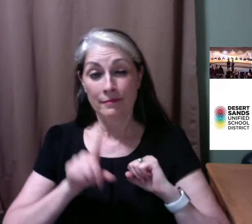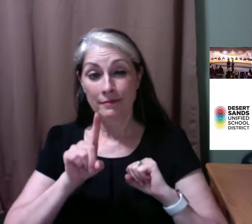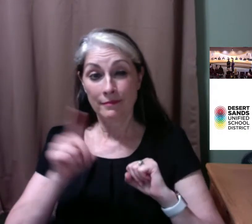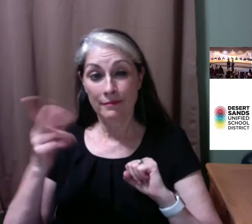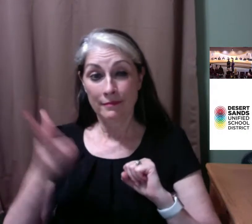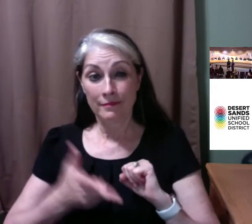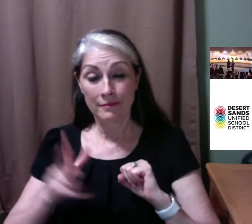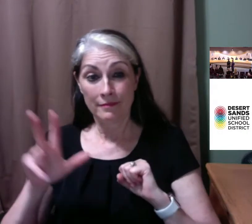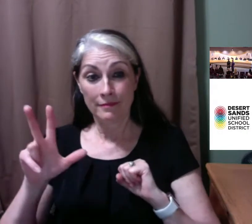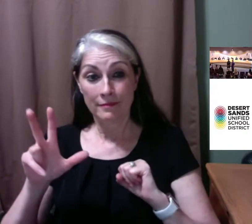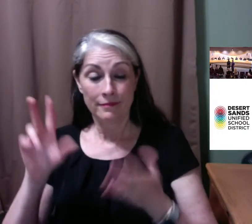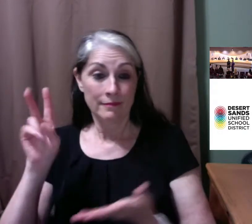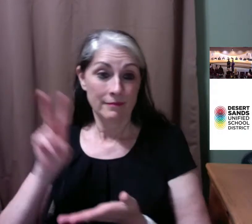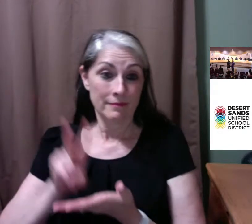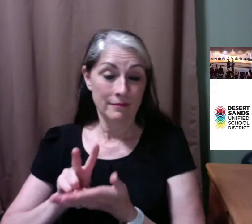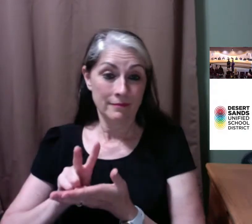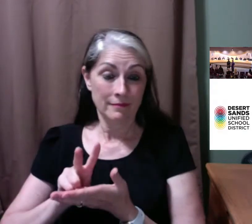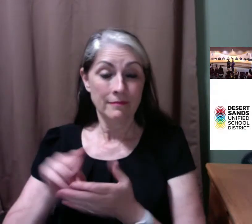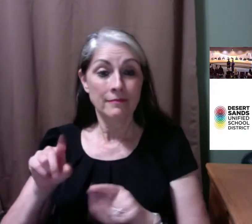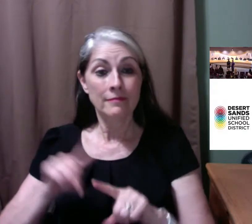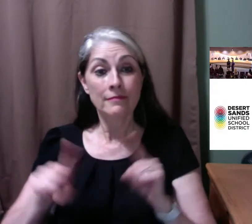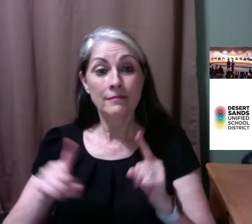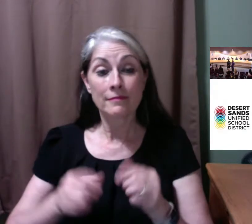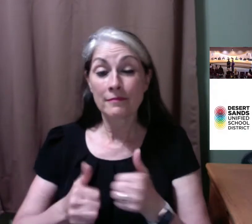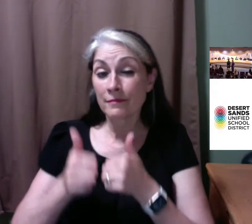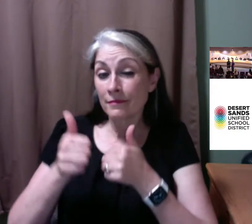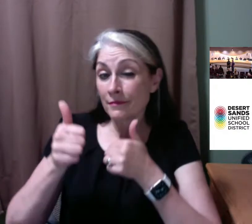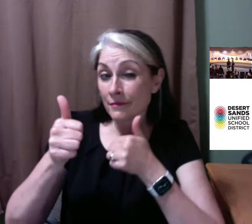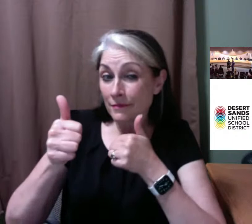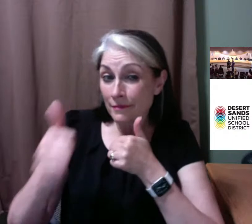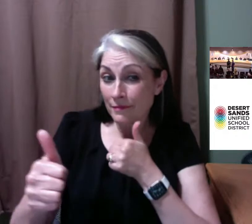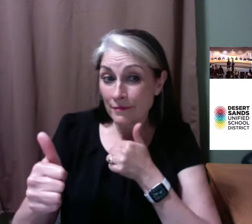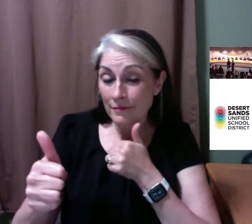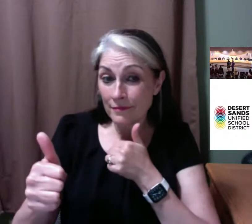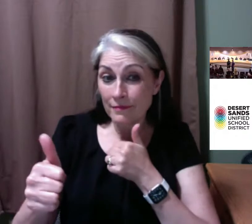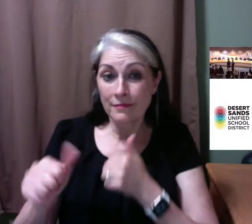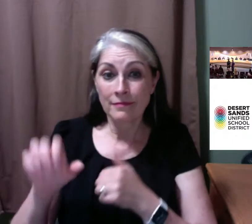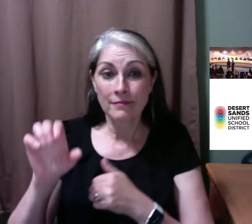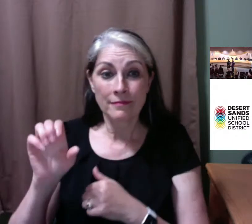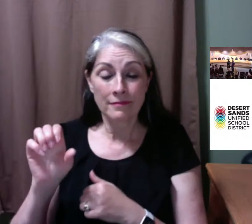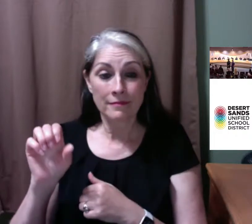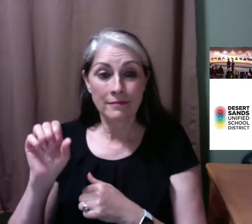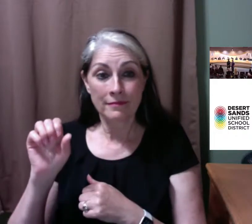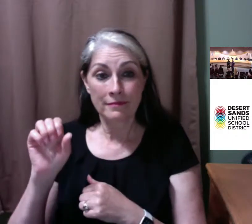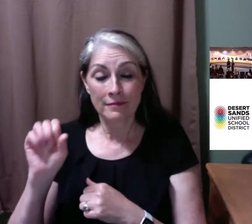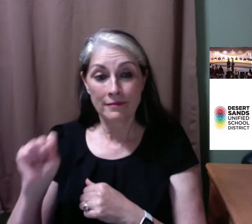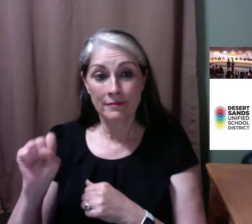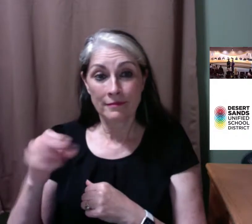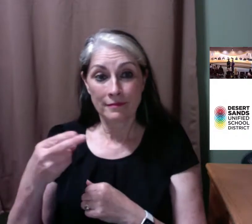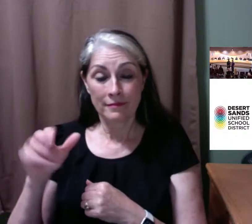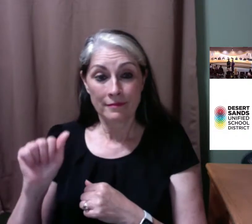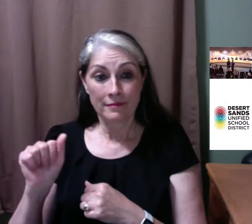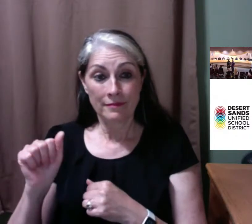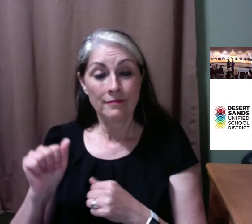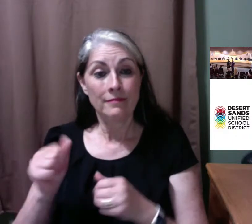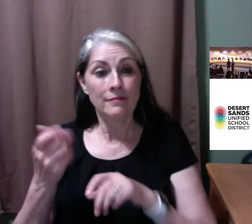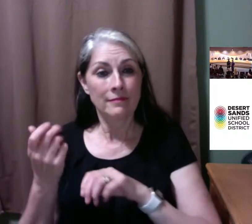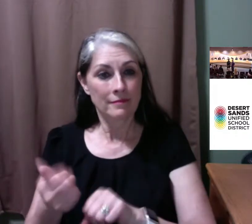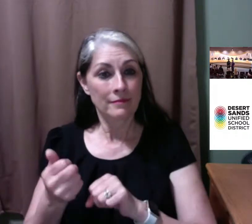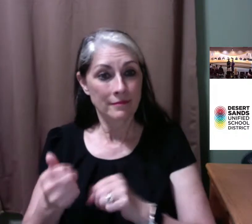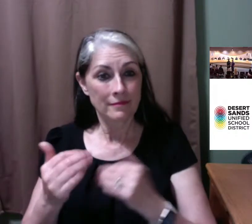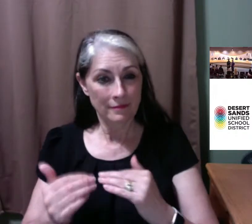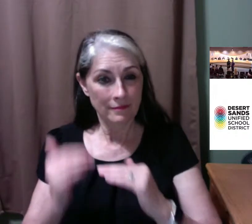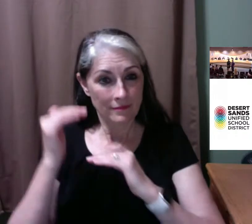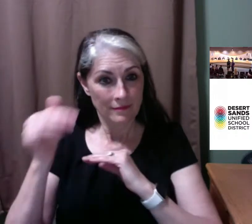loss in the quarterfinals. But it's the furthest that the SHHS baseball has ever advanced in the playoffs.